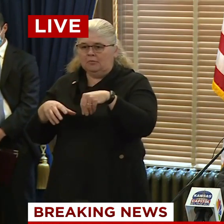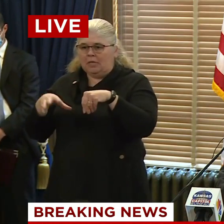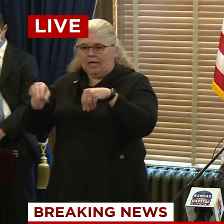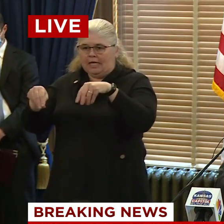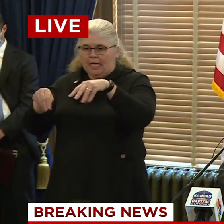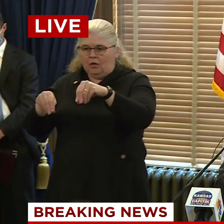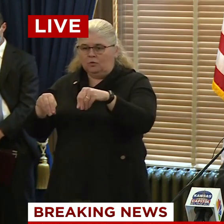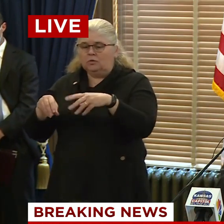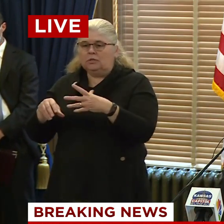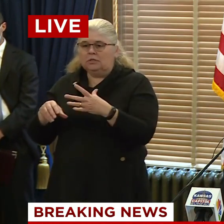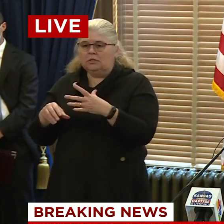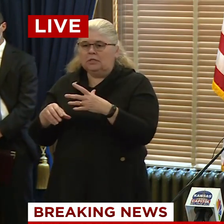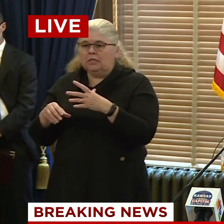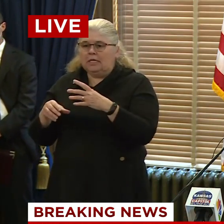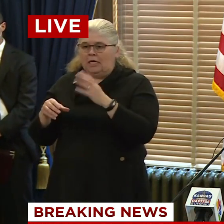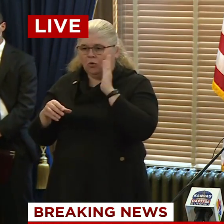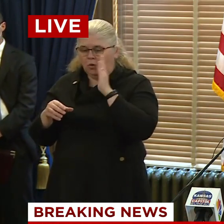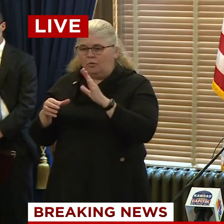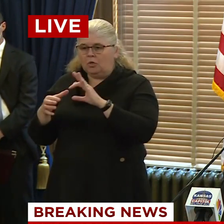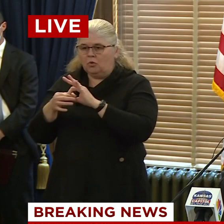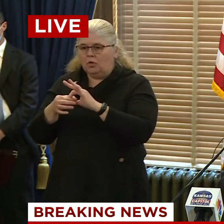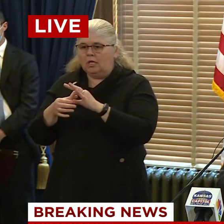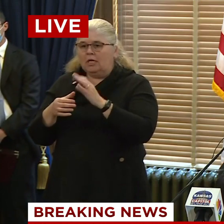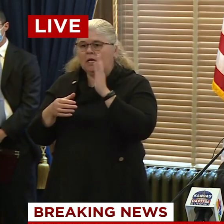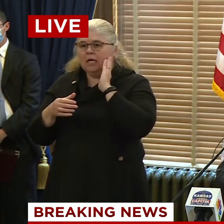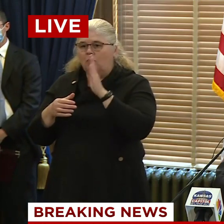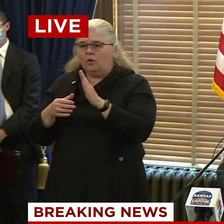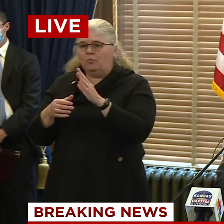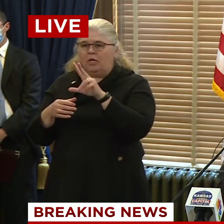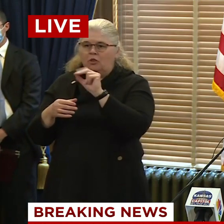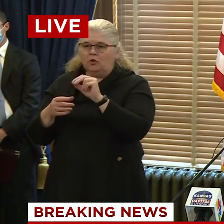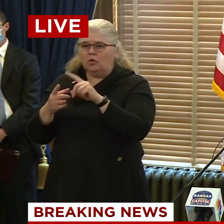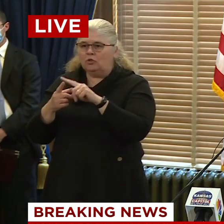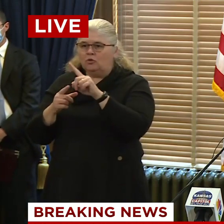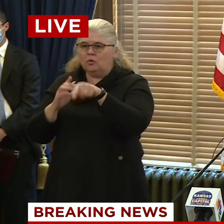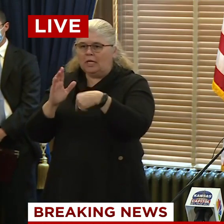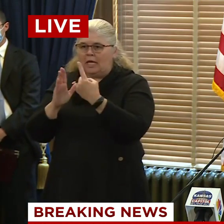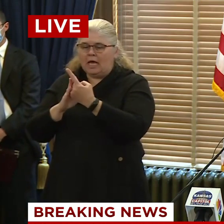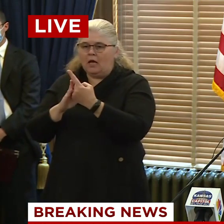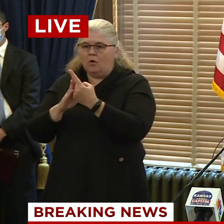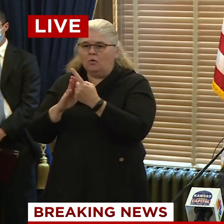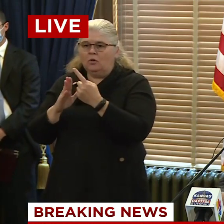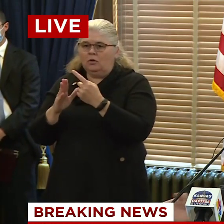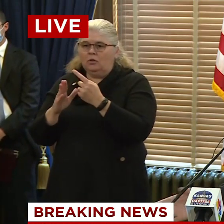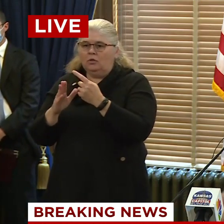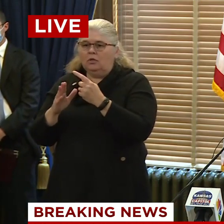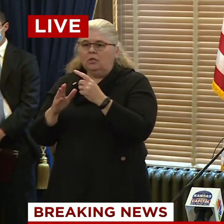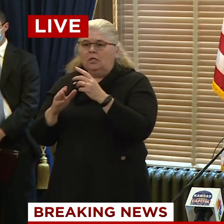coordinated. The goal is for them to be 30 minutes to an hour at a time in any geographic area, and